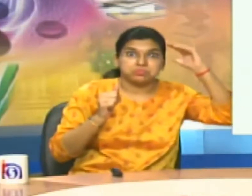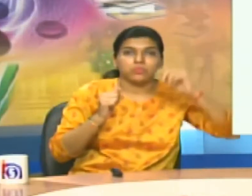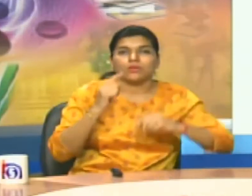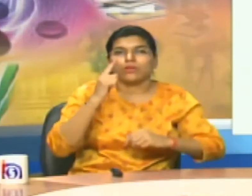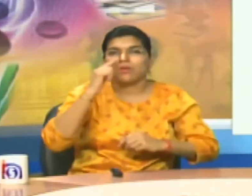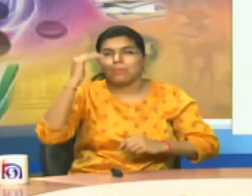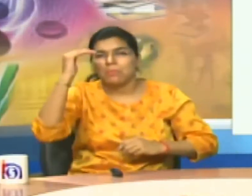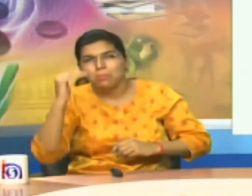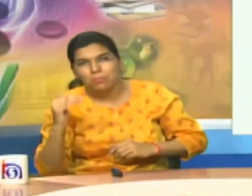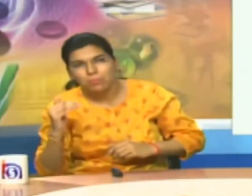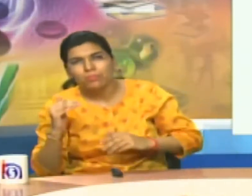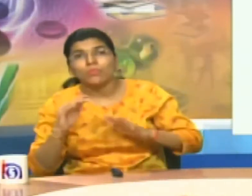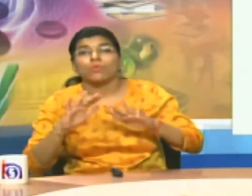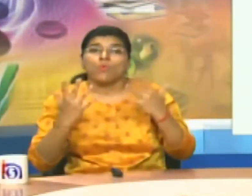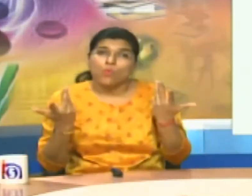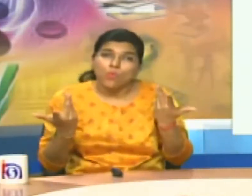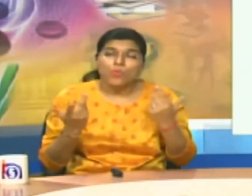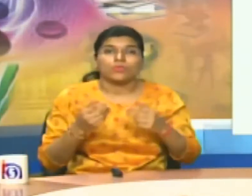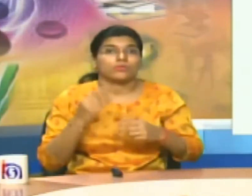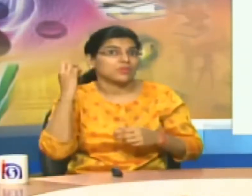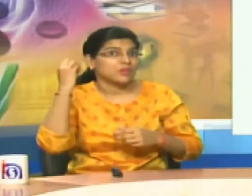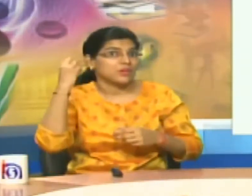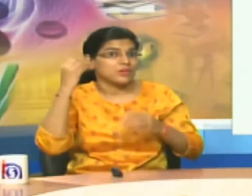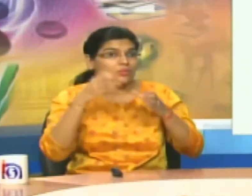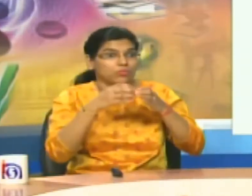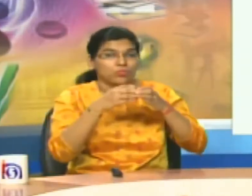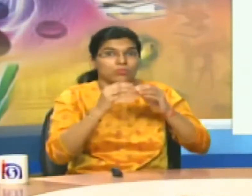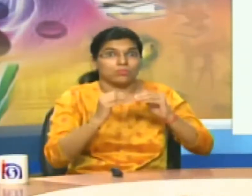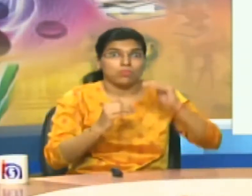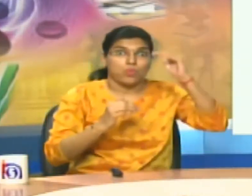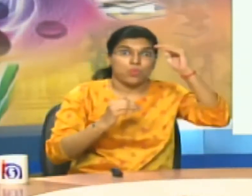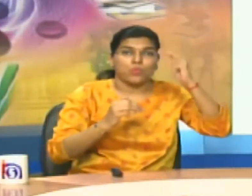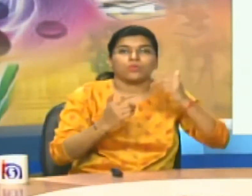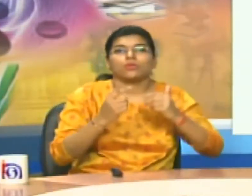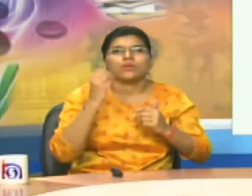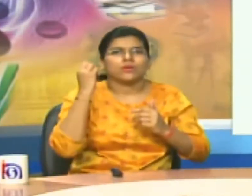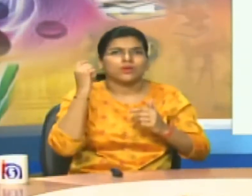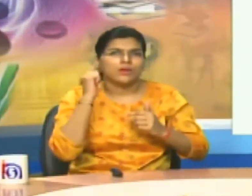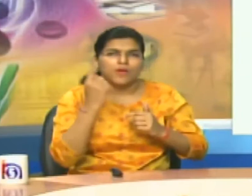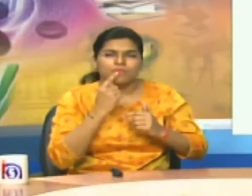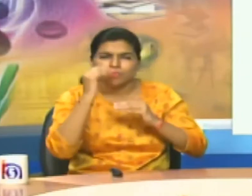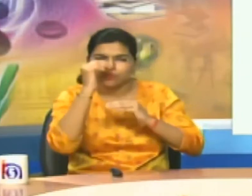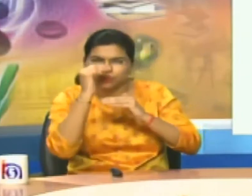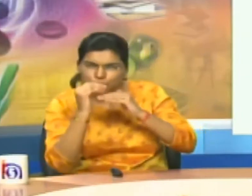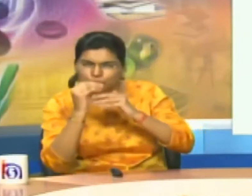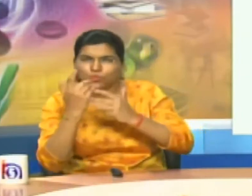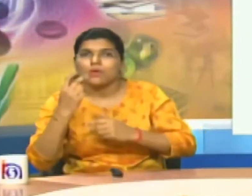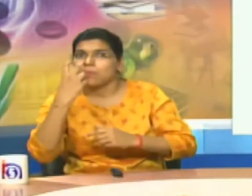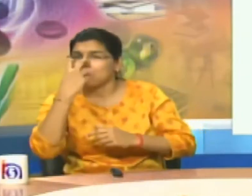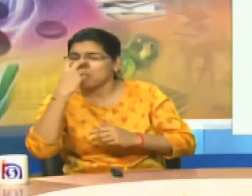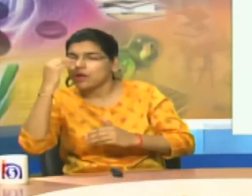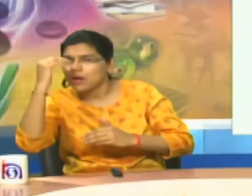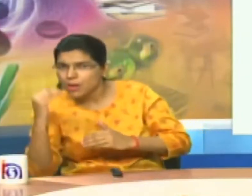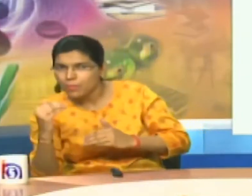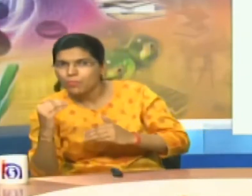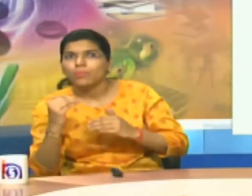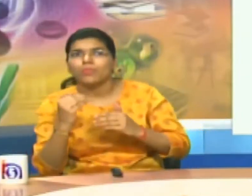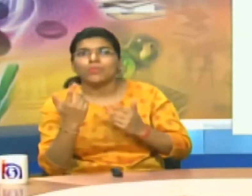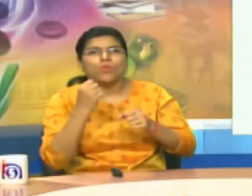reports like this number is more or this number is less, and hearing people are more, blind